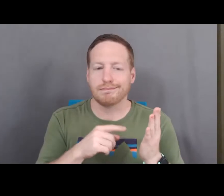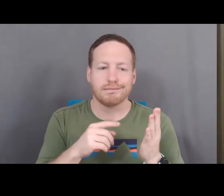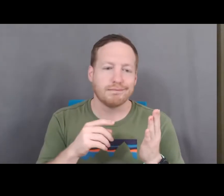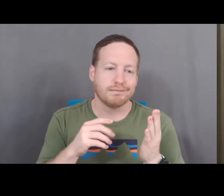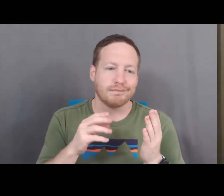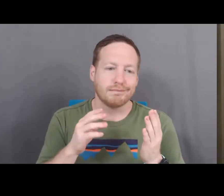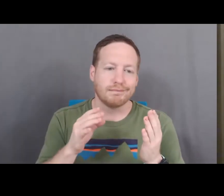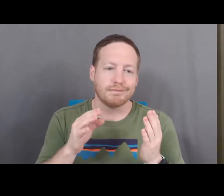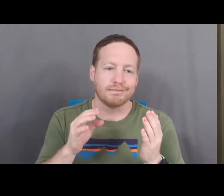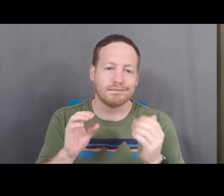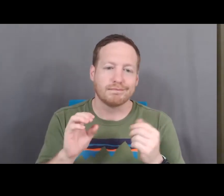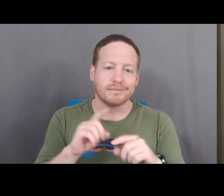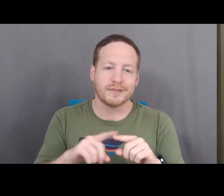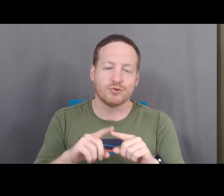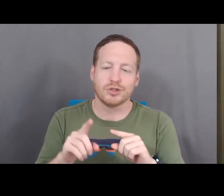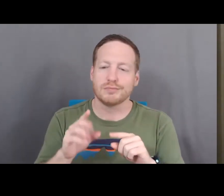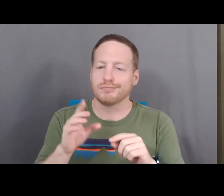And we had several things we wanted to bring forward